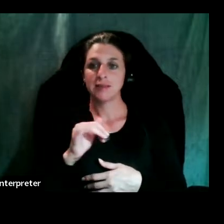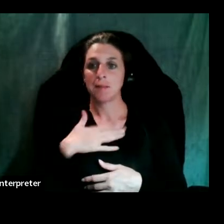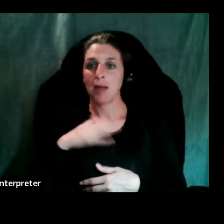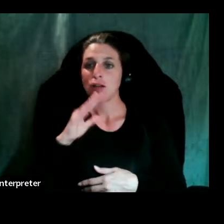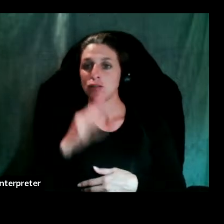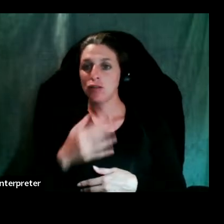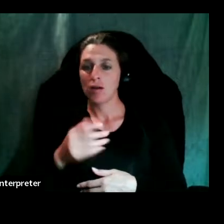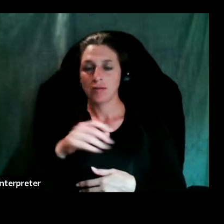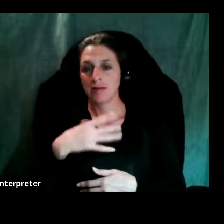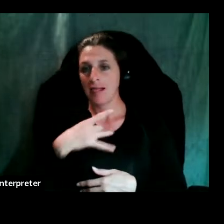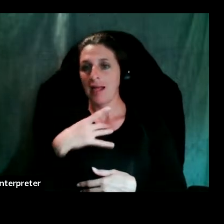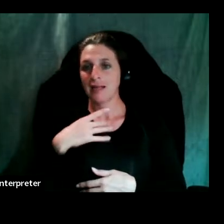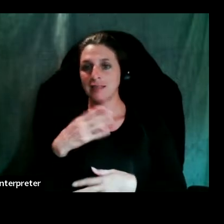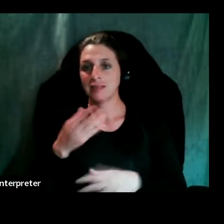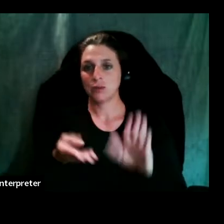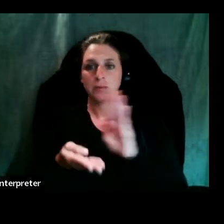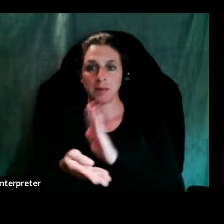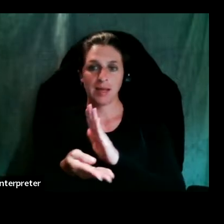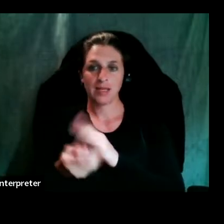love to have